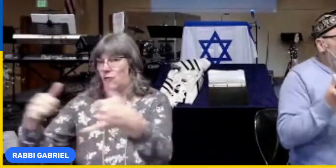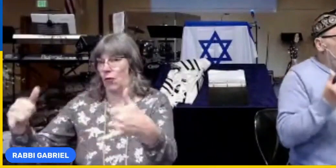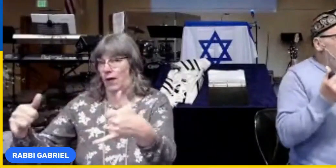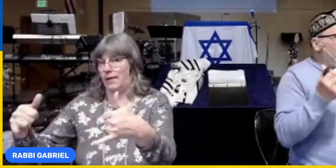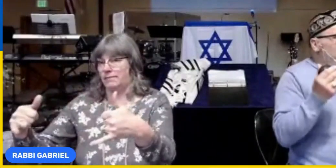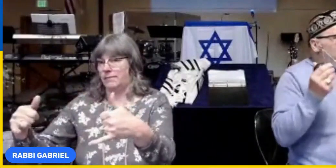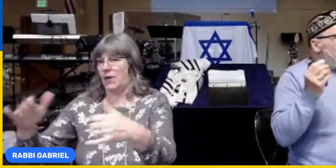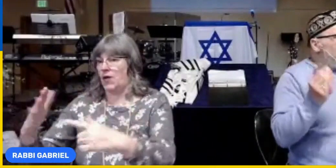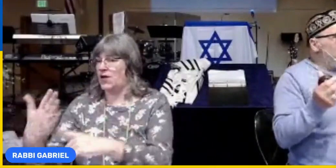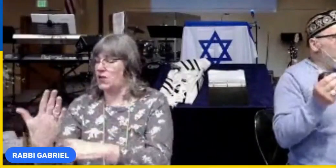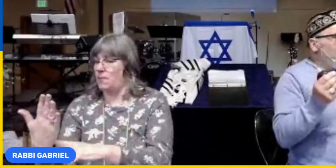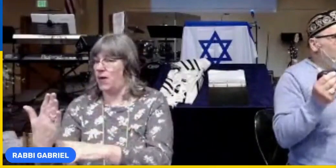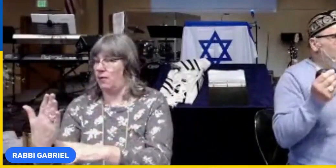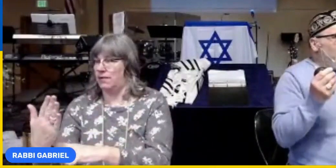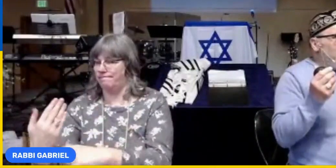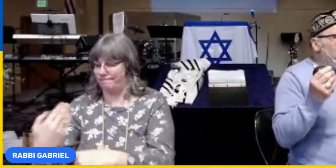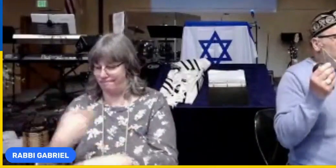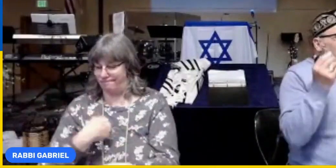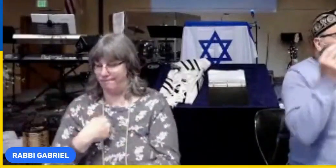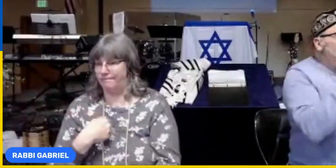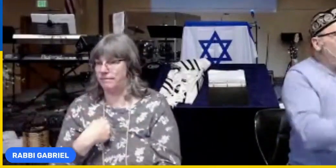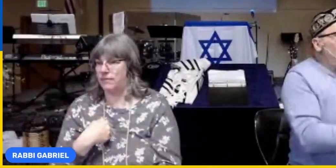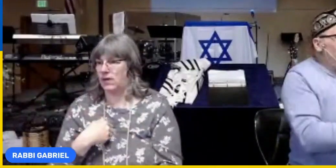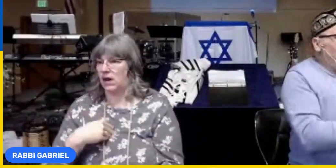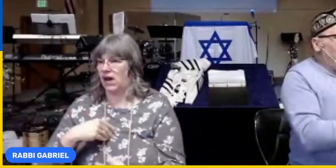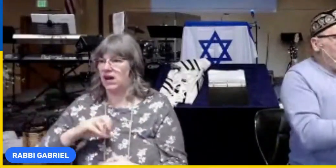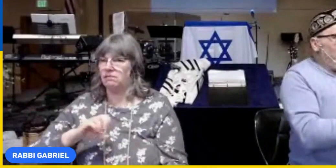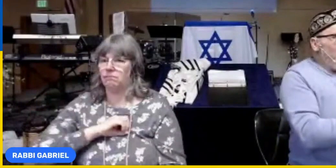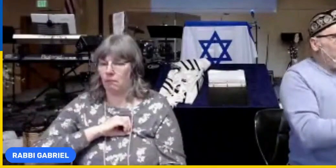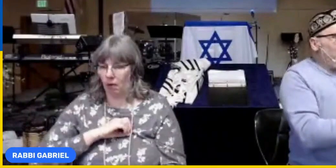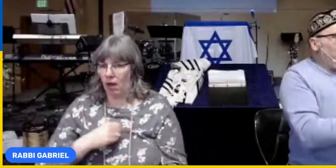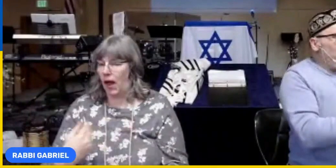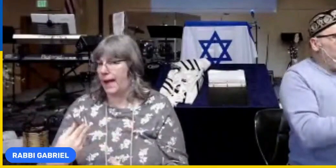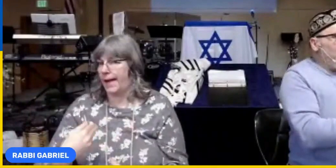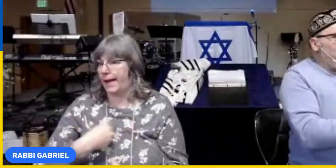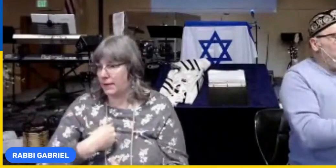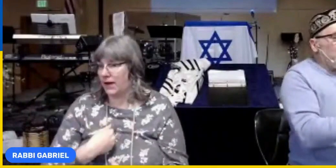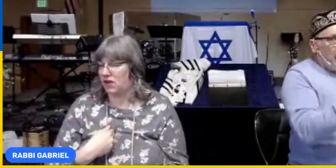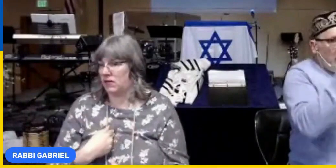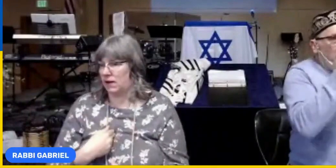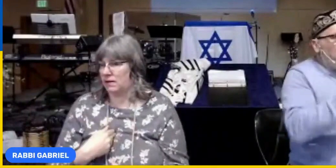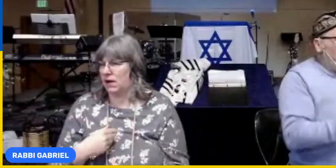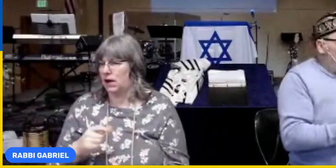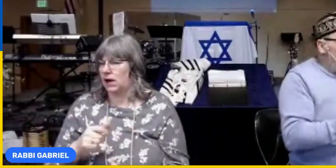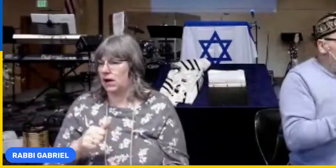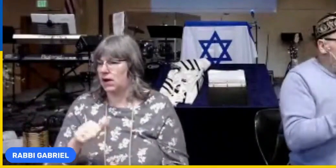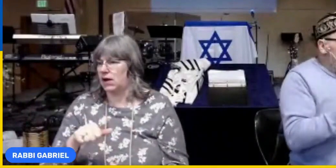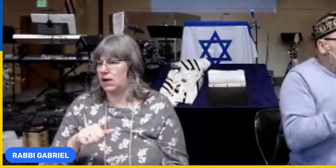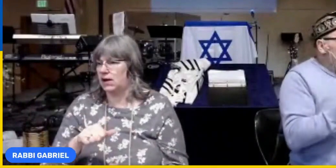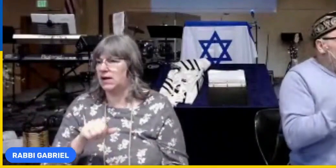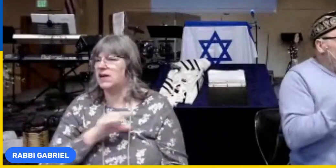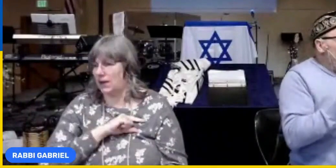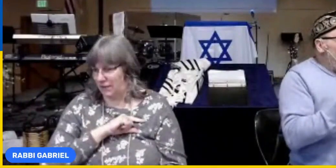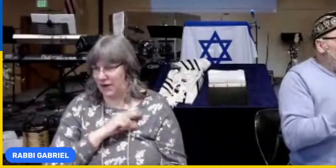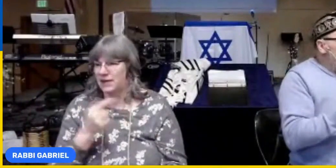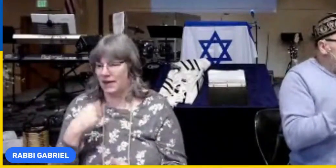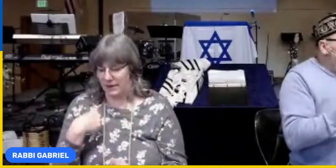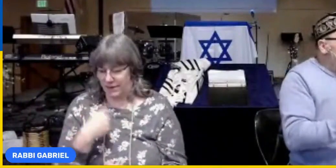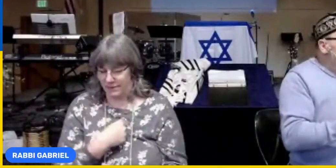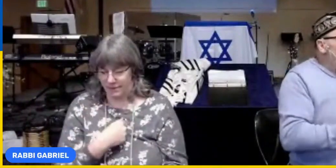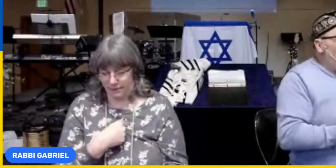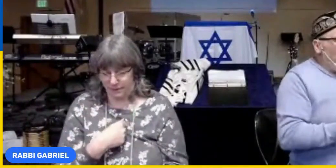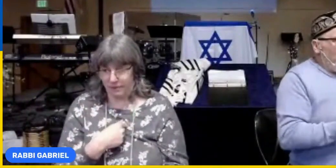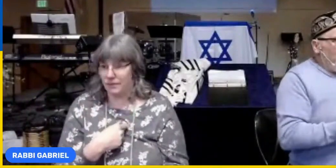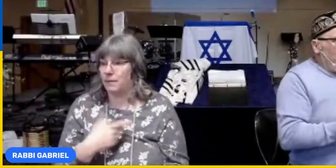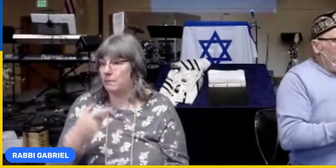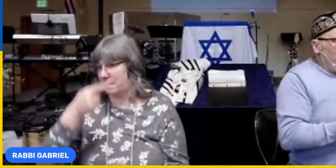so, because we see it as what it is, because we know the Torah tells us